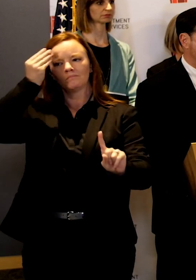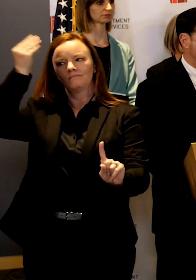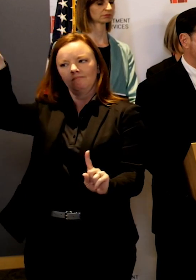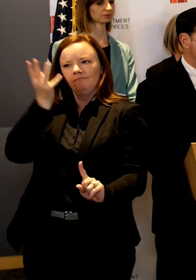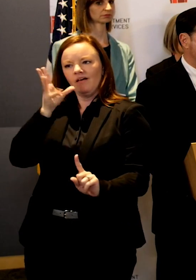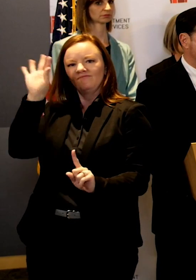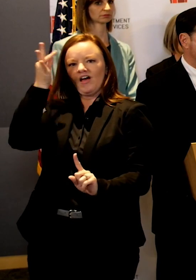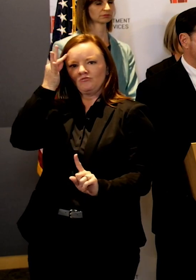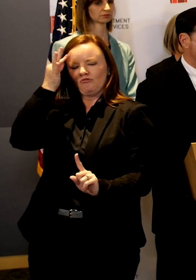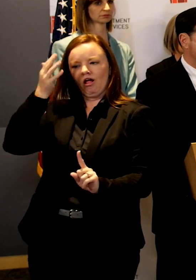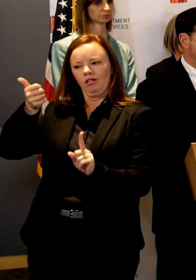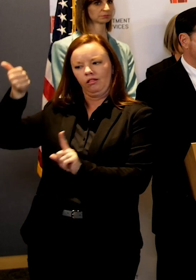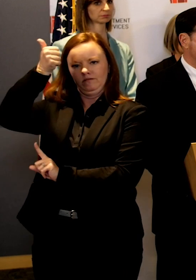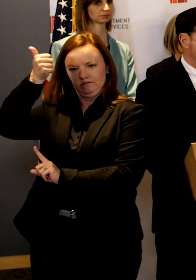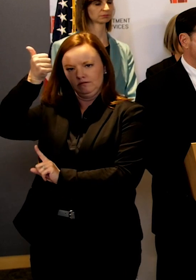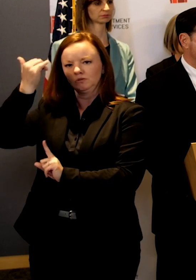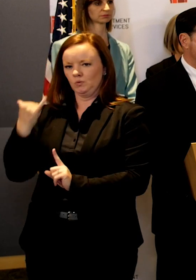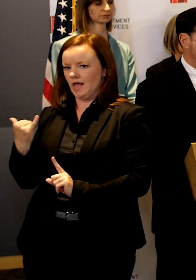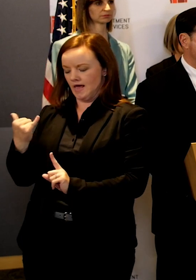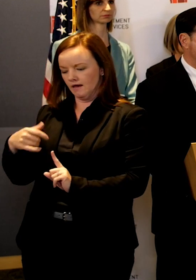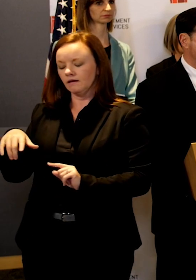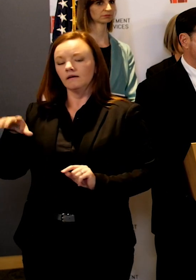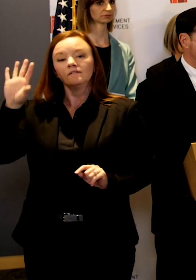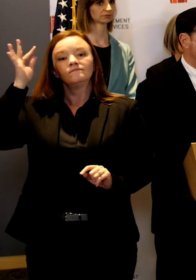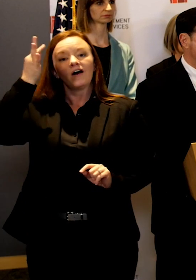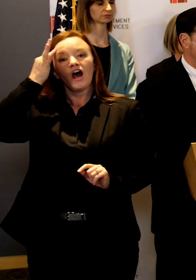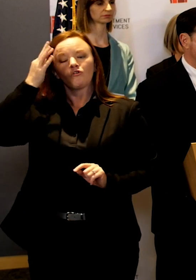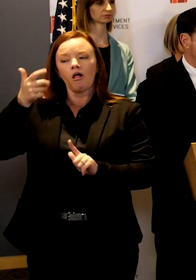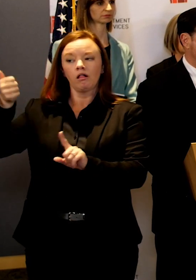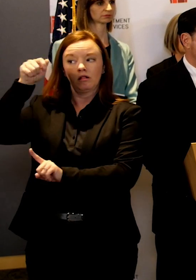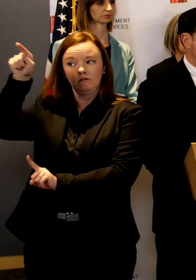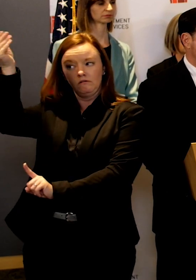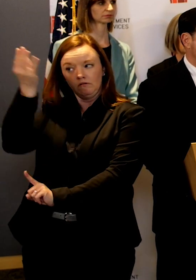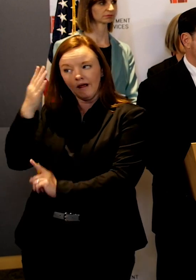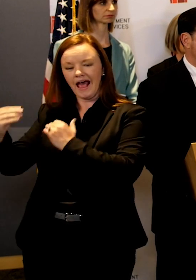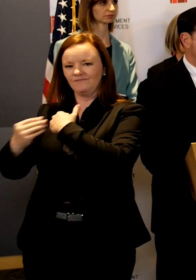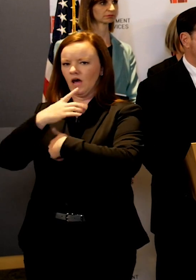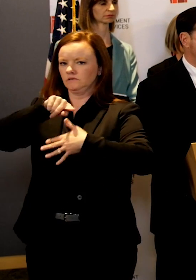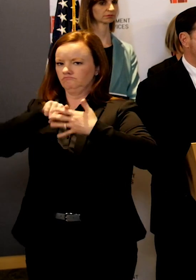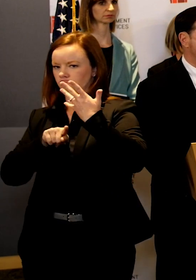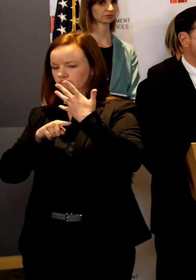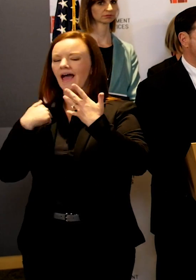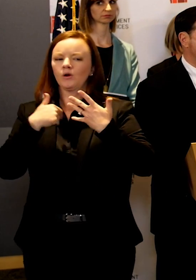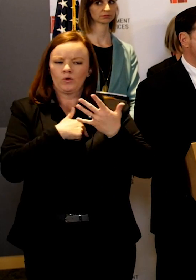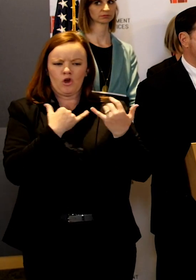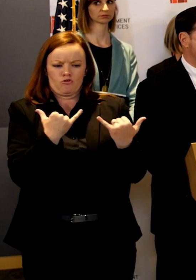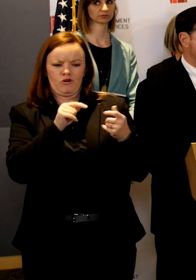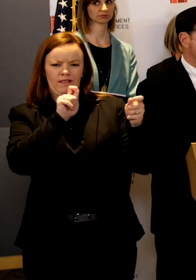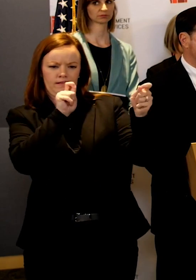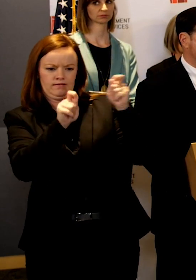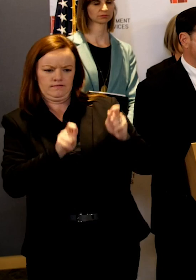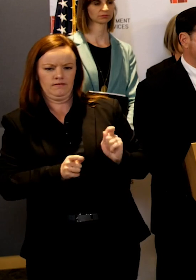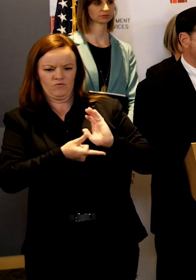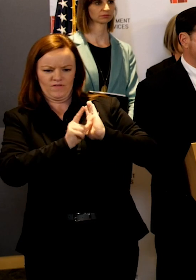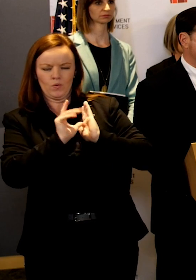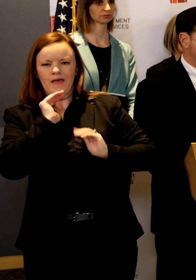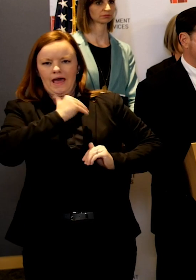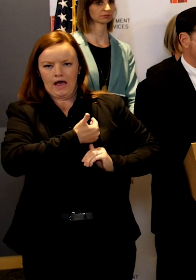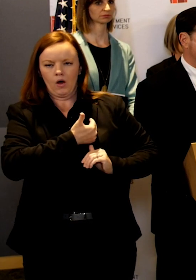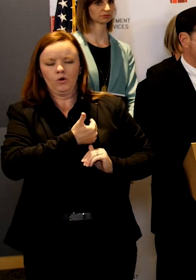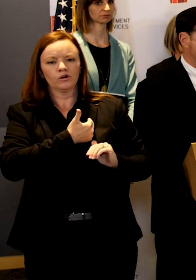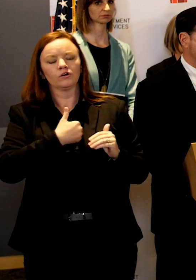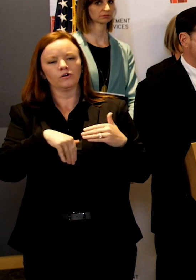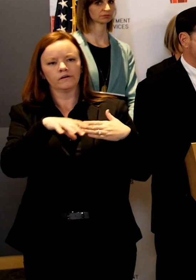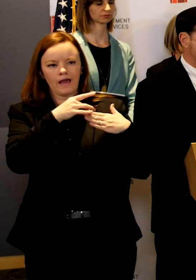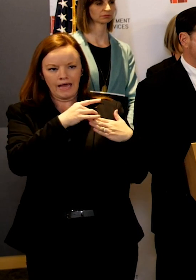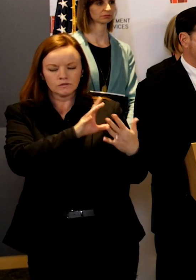earlier today. Federal officials are now advising the following, and we're working to review any updated guidance from the Centers for Disease Control